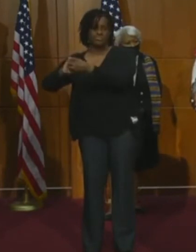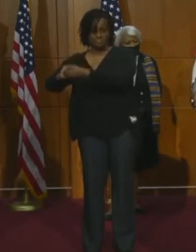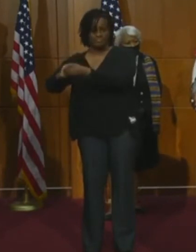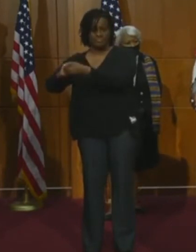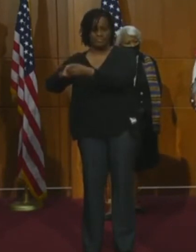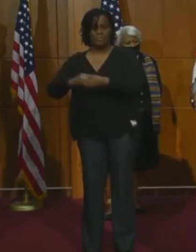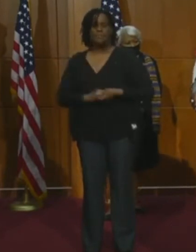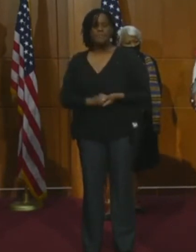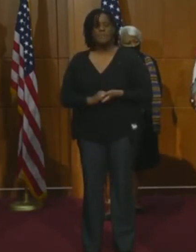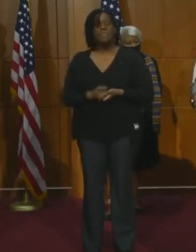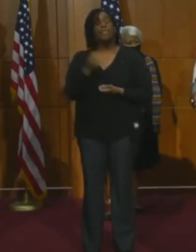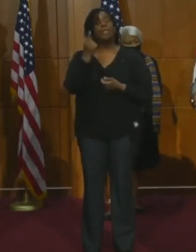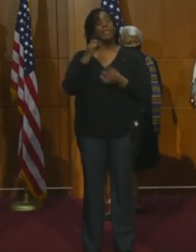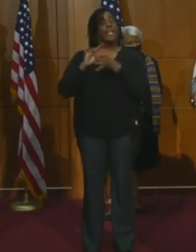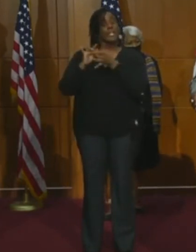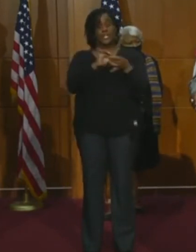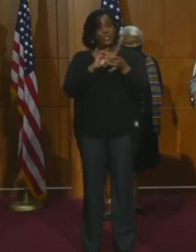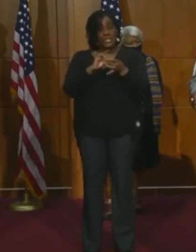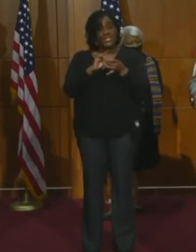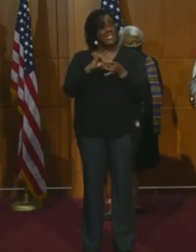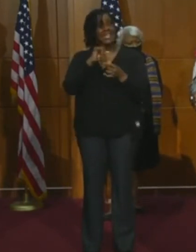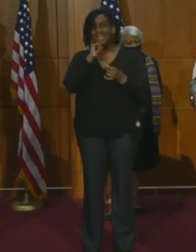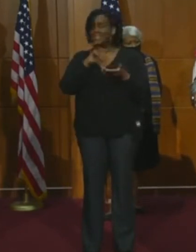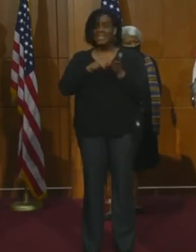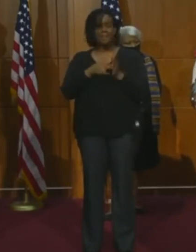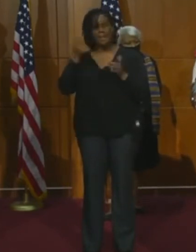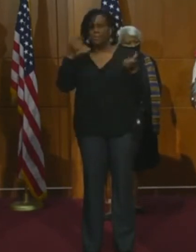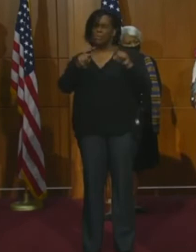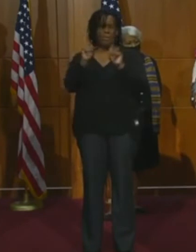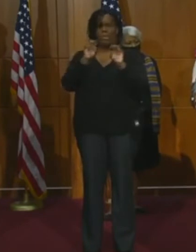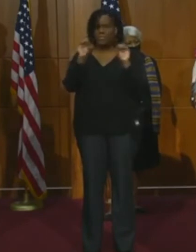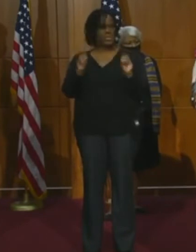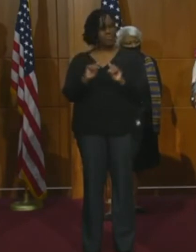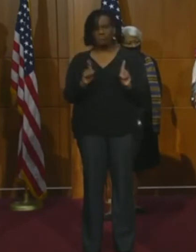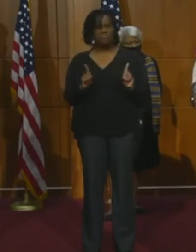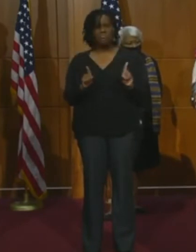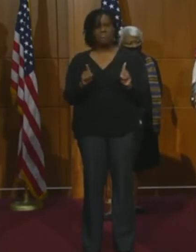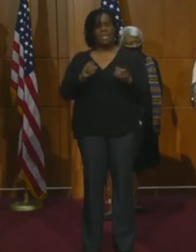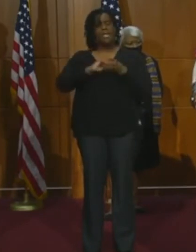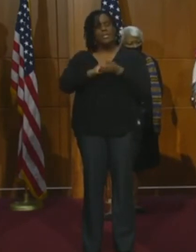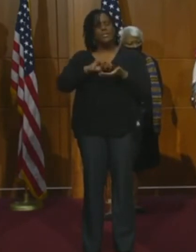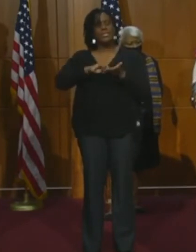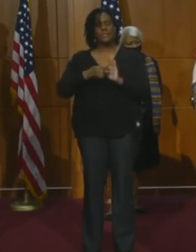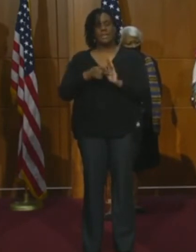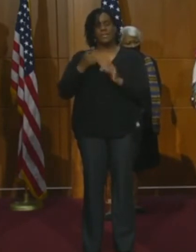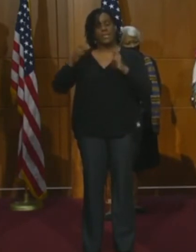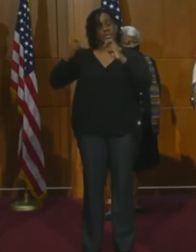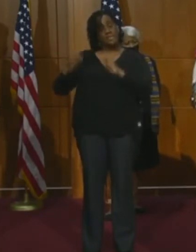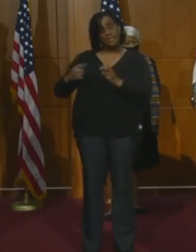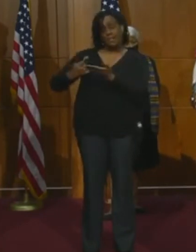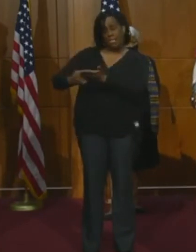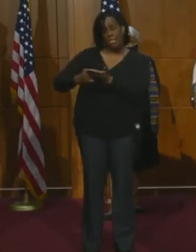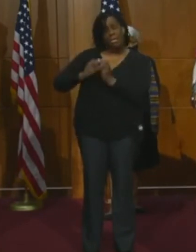must understand that unity does not mean we agree in totality, but what it means is that we can sit down at the table